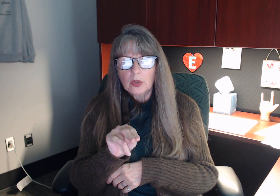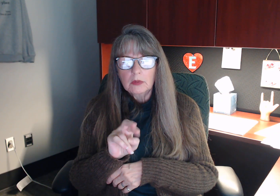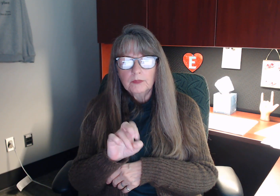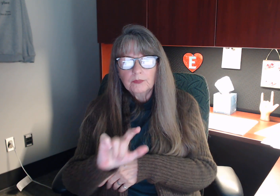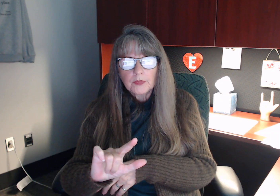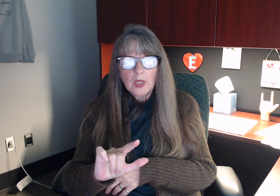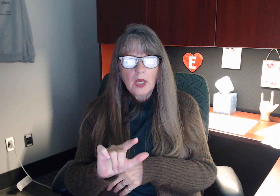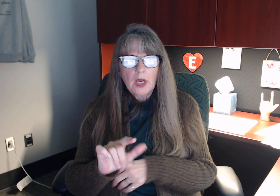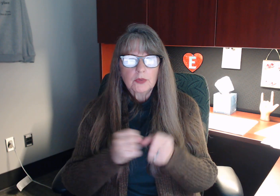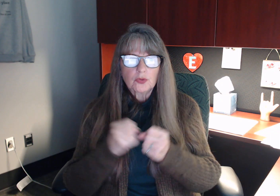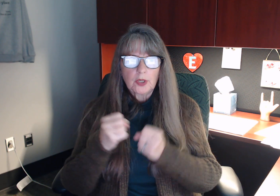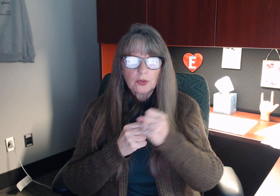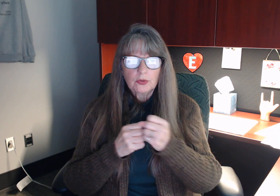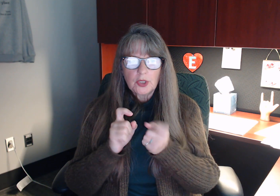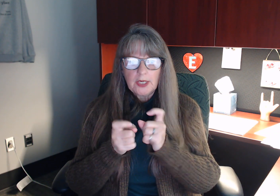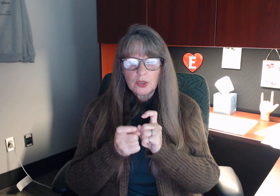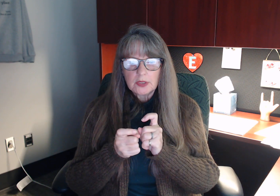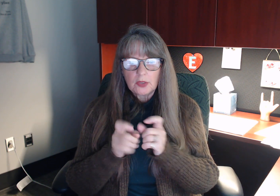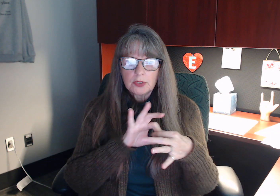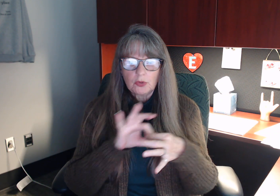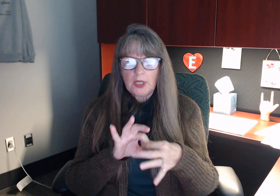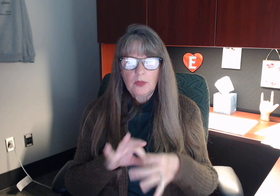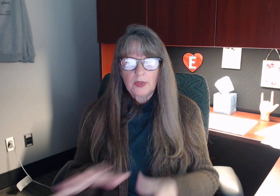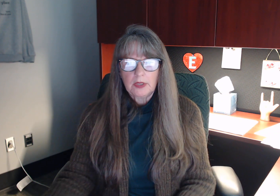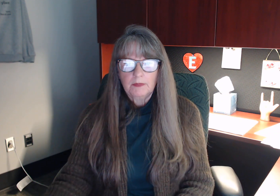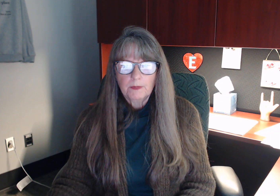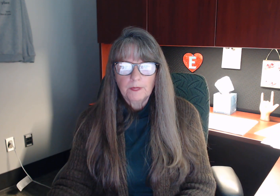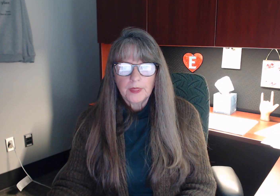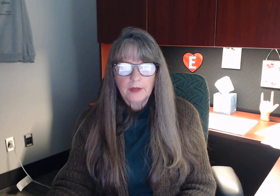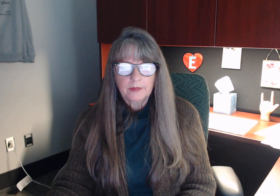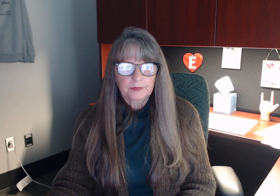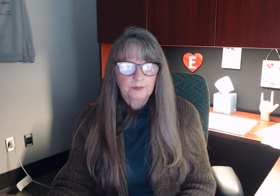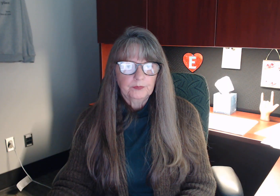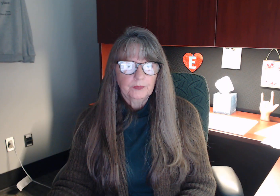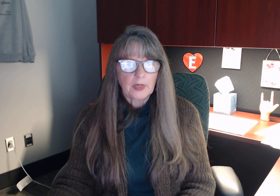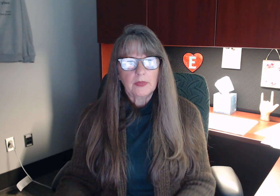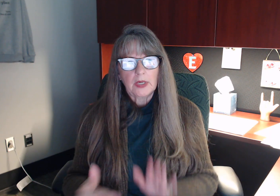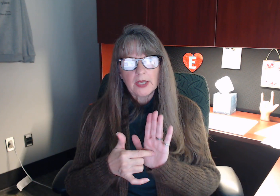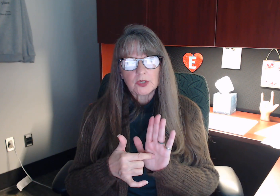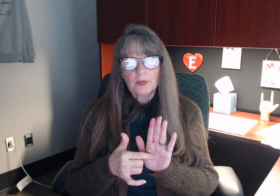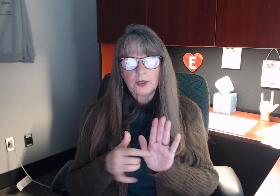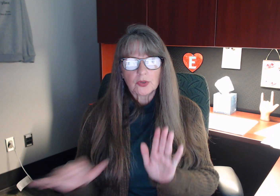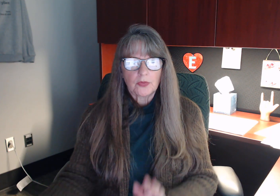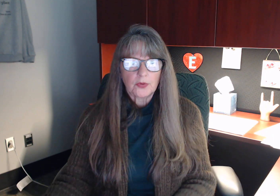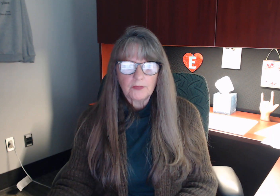mineral structure changes that are associated with it. And then it has different pictures on